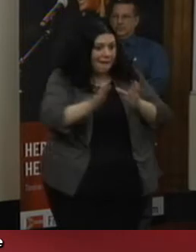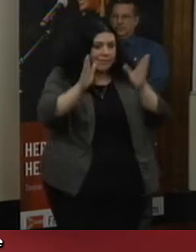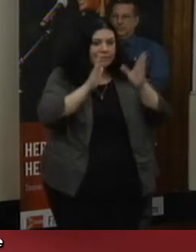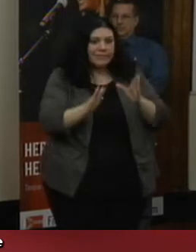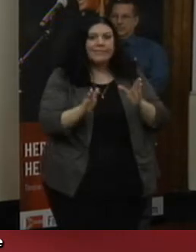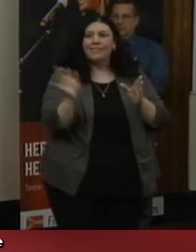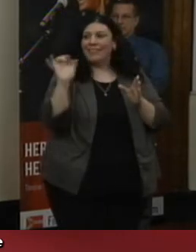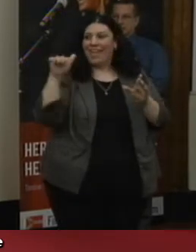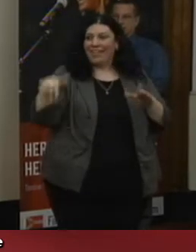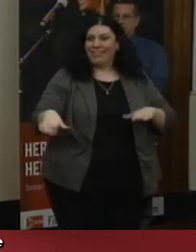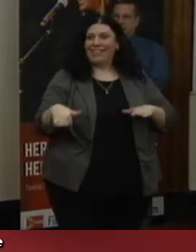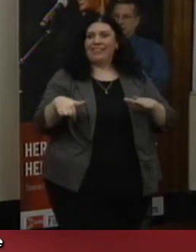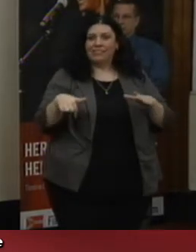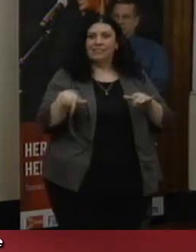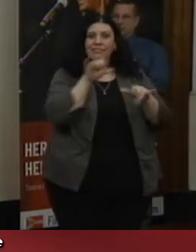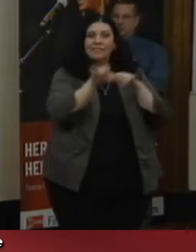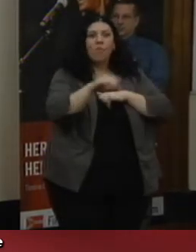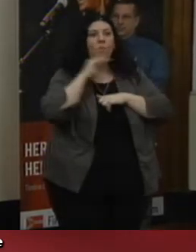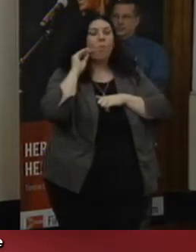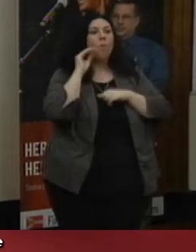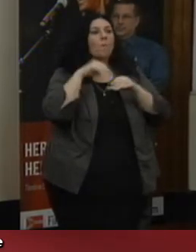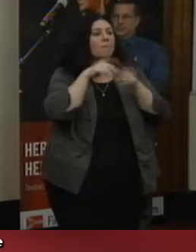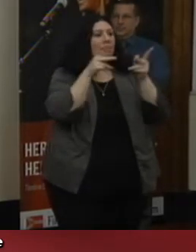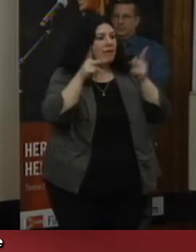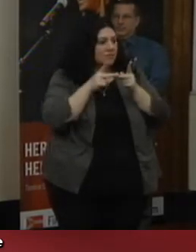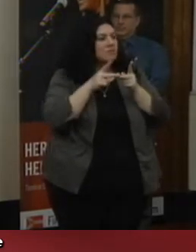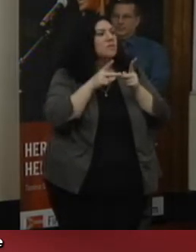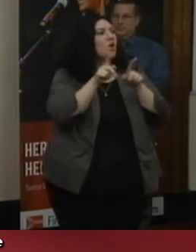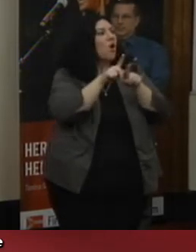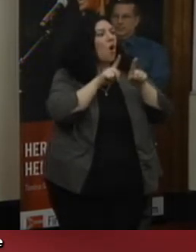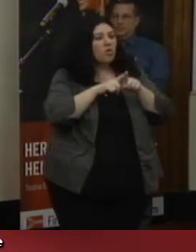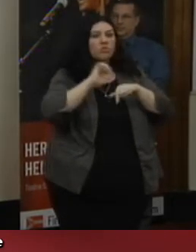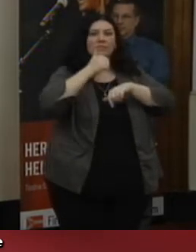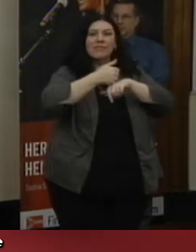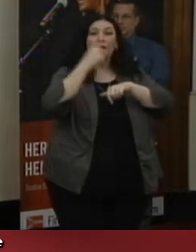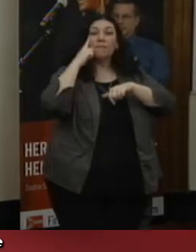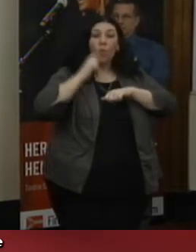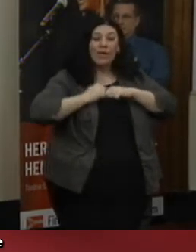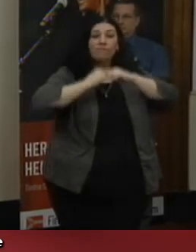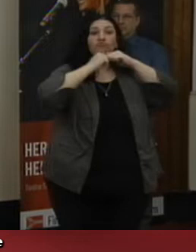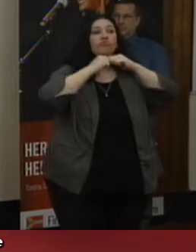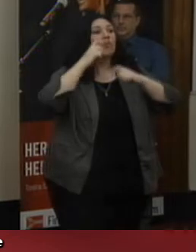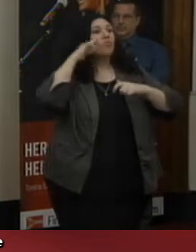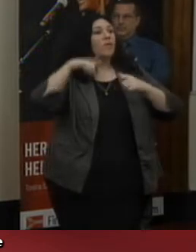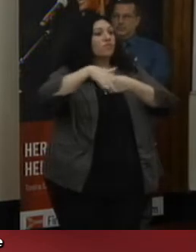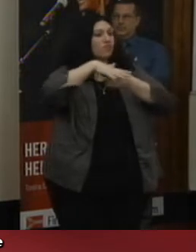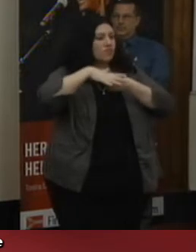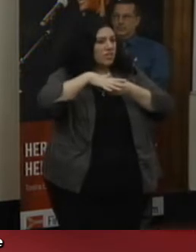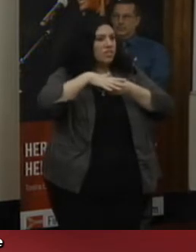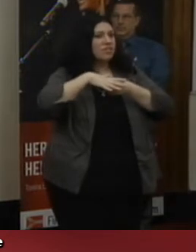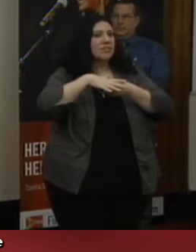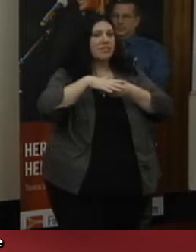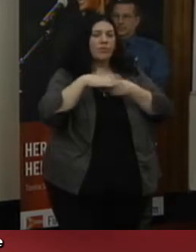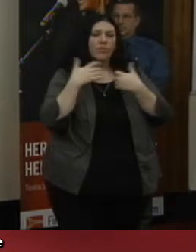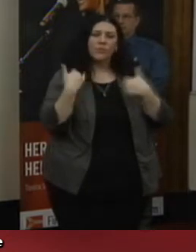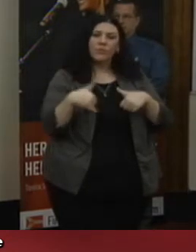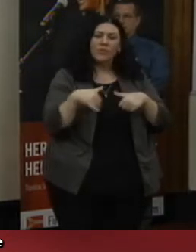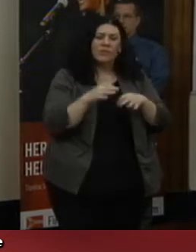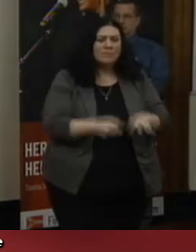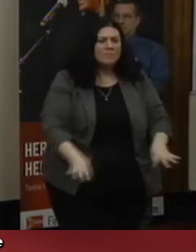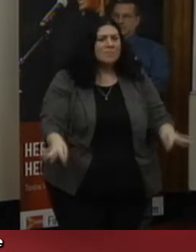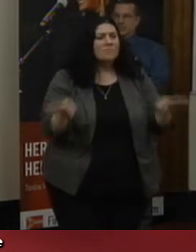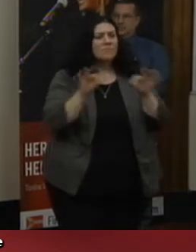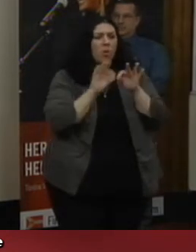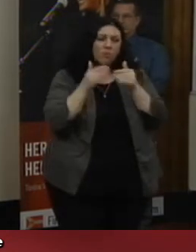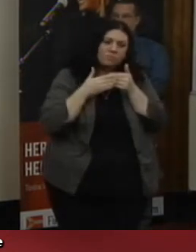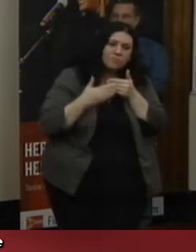not only does it protect the health system, but also protect the public health infrastructure that's in place for the region. And so this is really important as we move forward